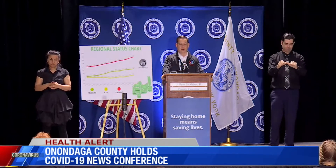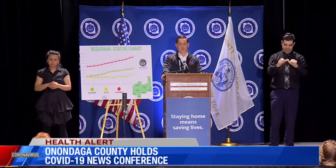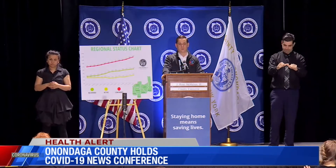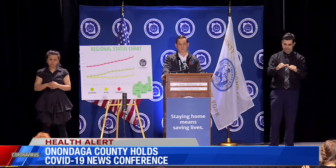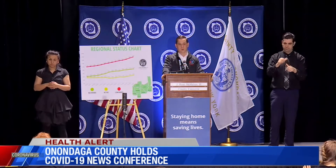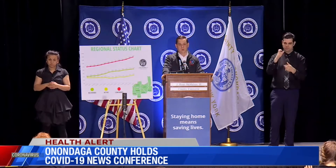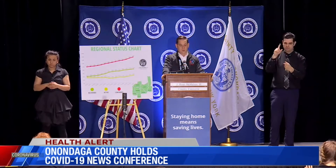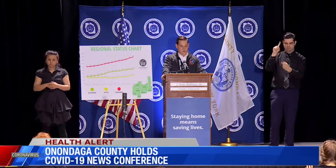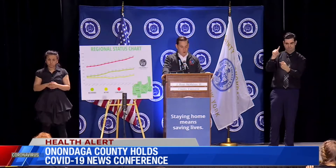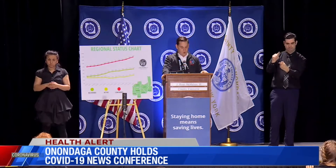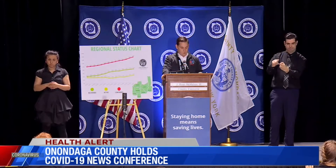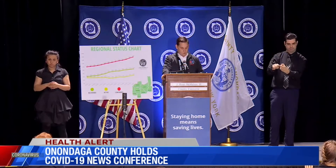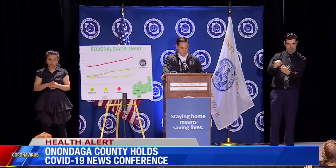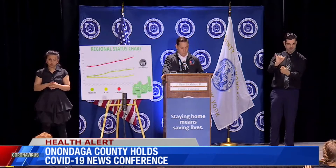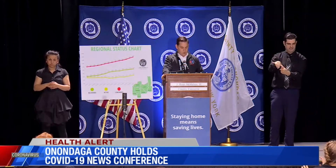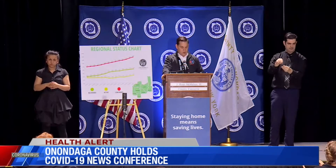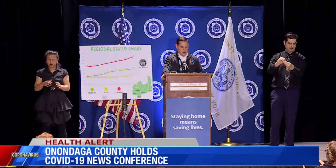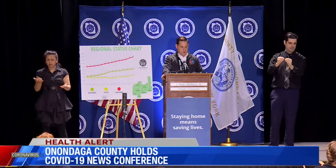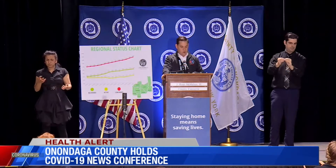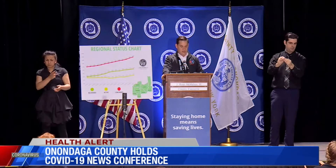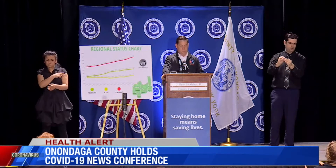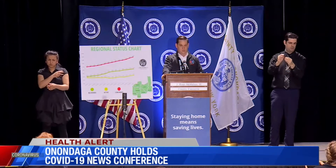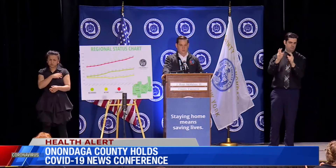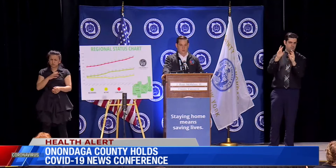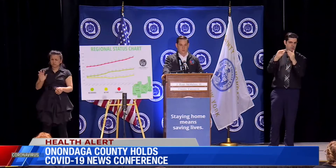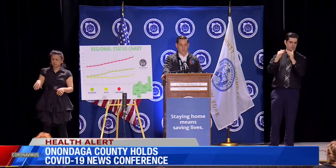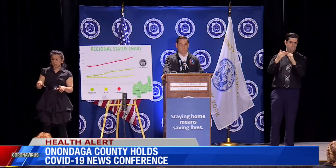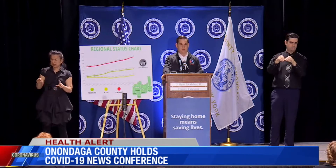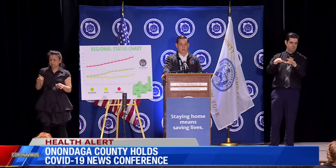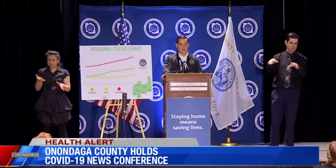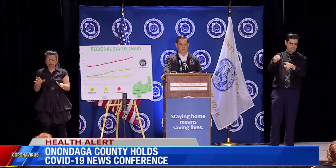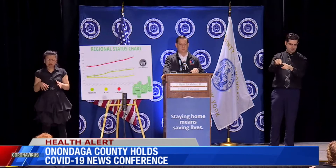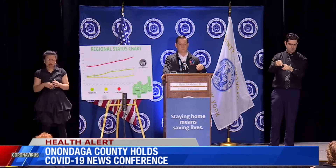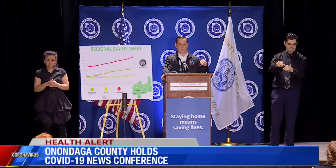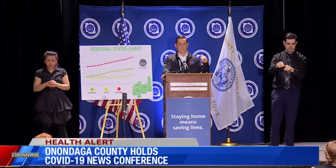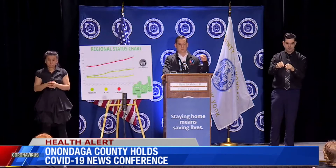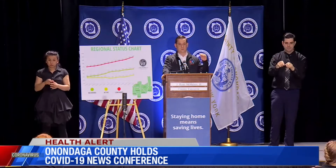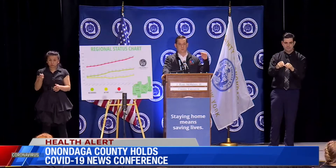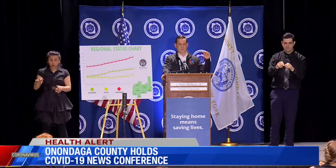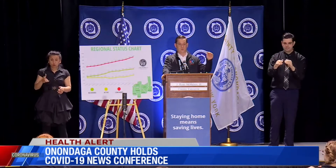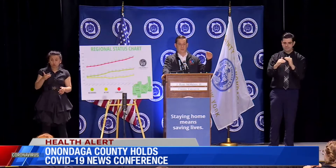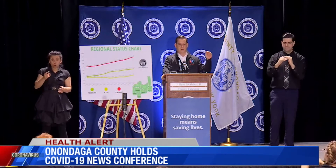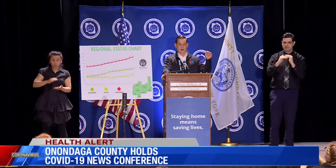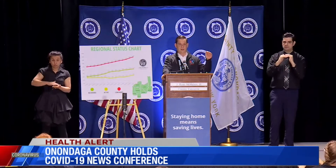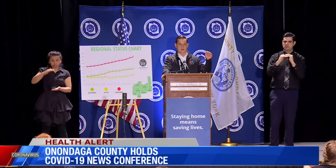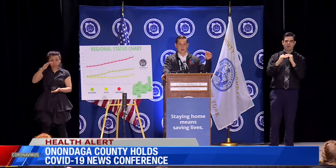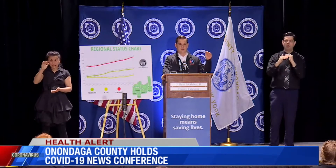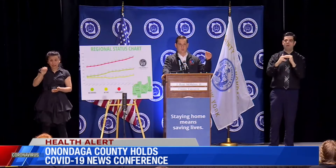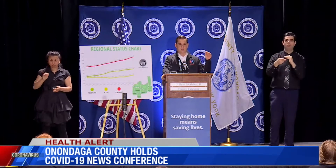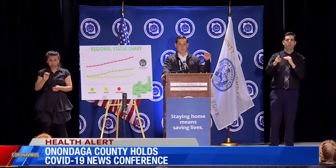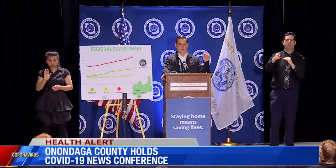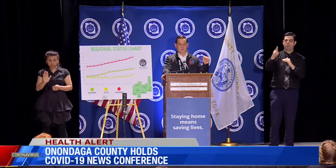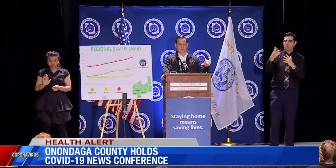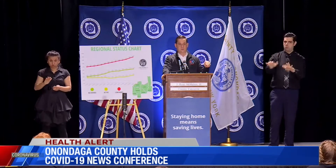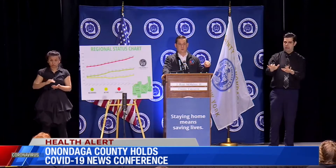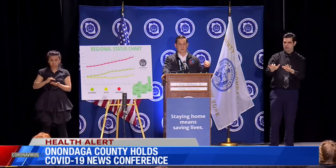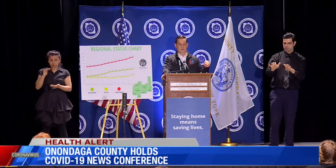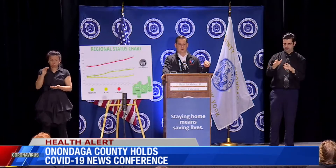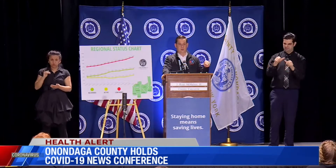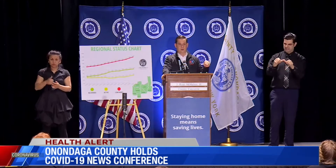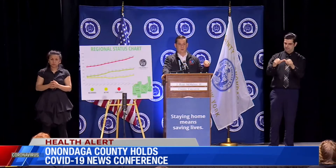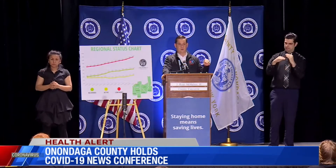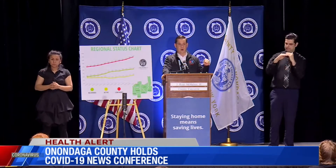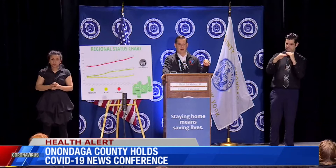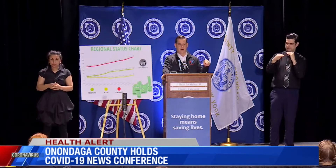wrong direction. So when we look at our trends for the community spread cases, we stabilized last week.